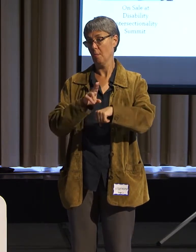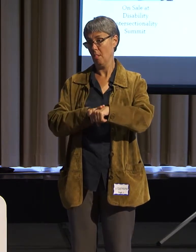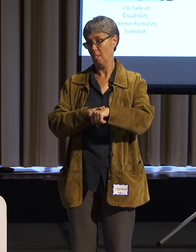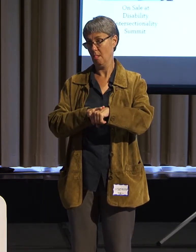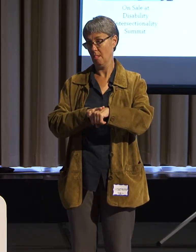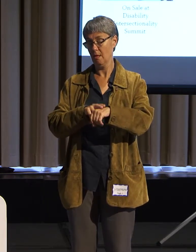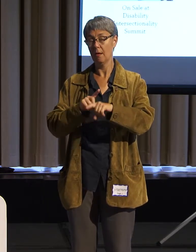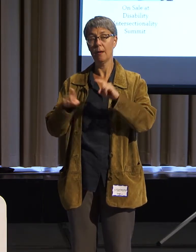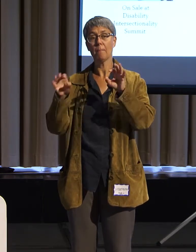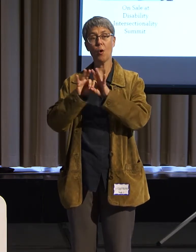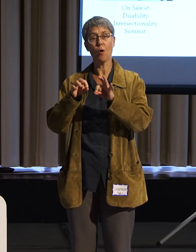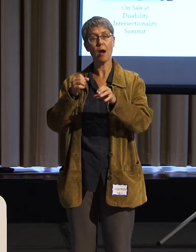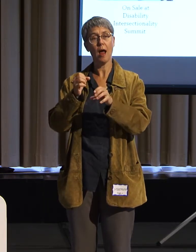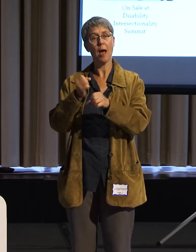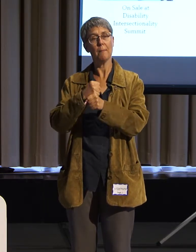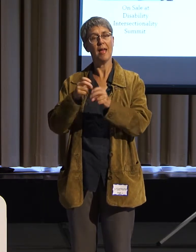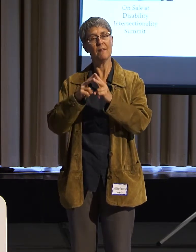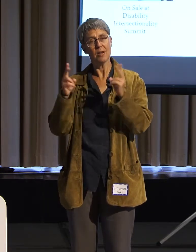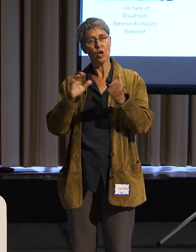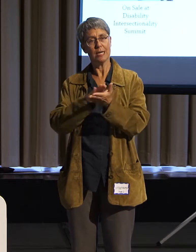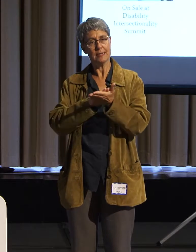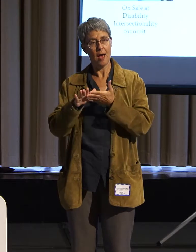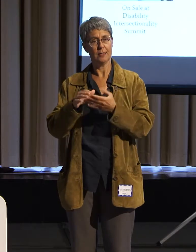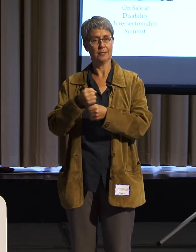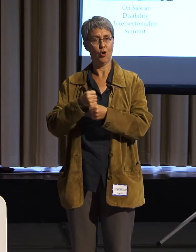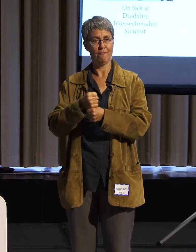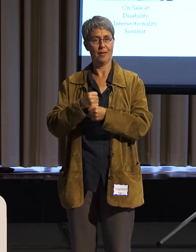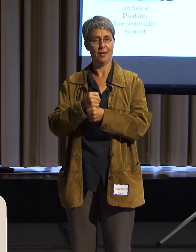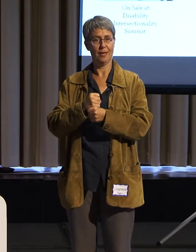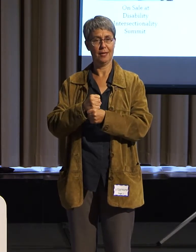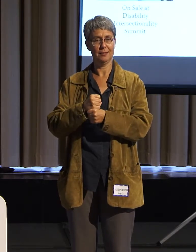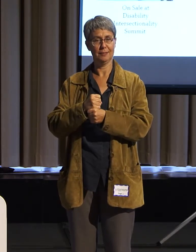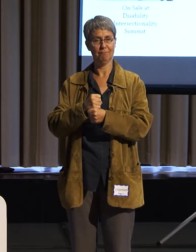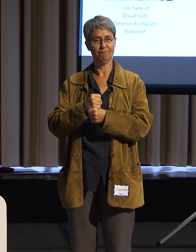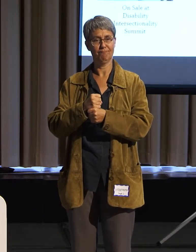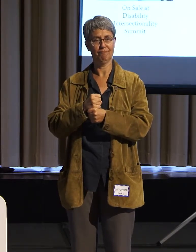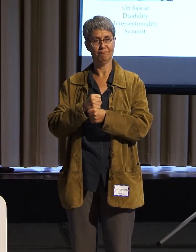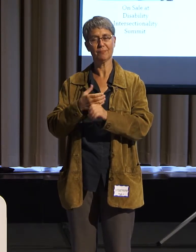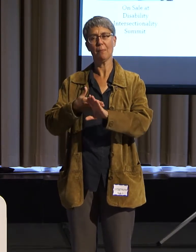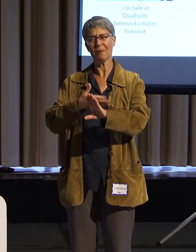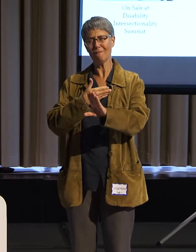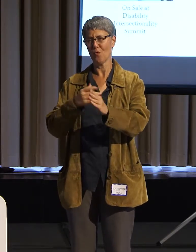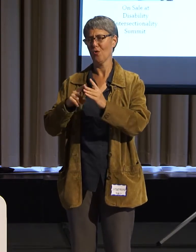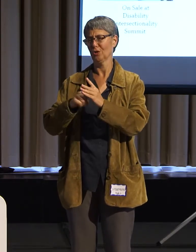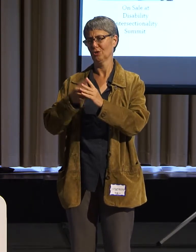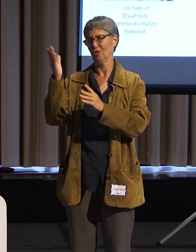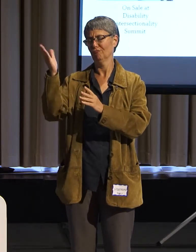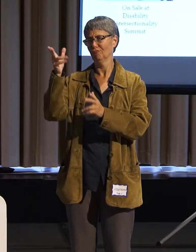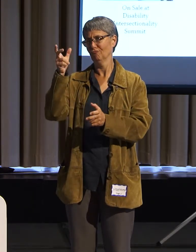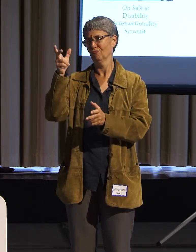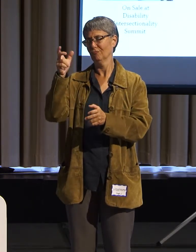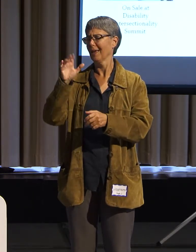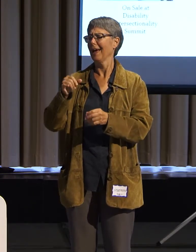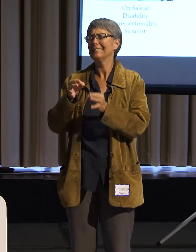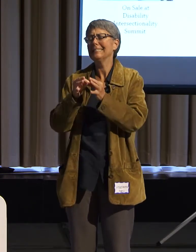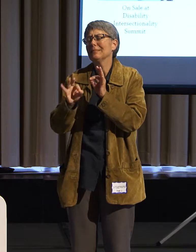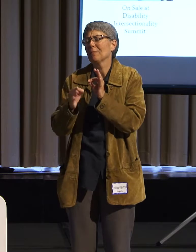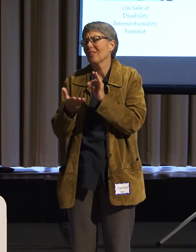coffee before I sat down to listen to the awesome talk. And that for me is just a super simple way of doing self-care,